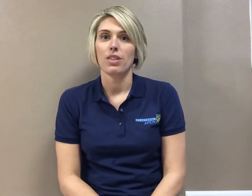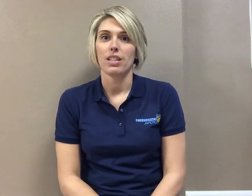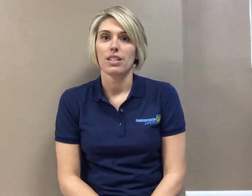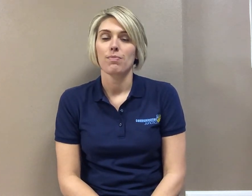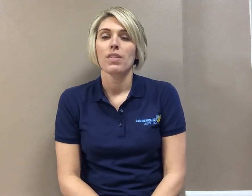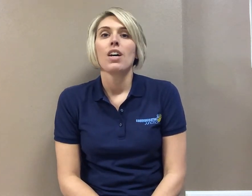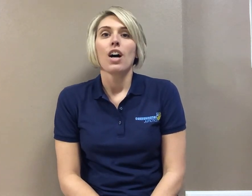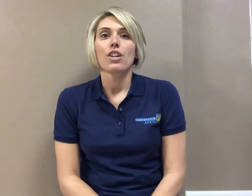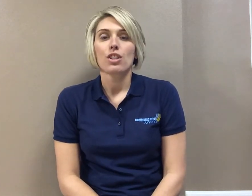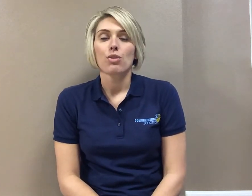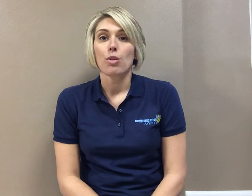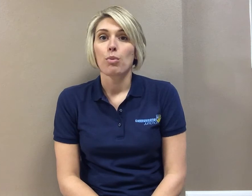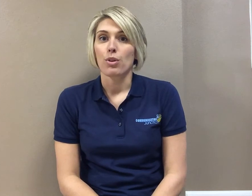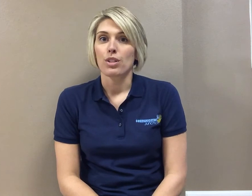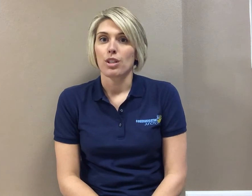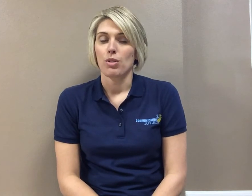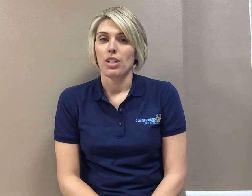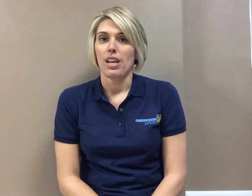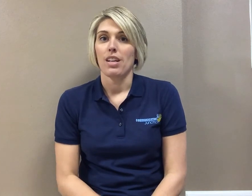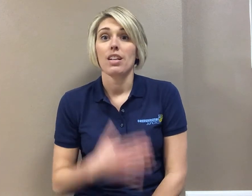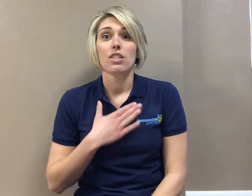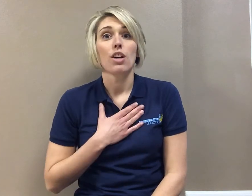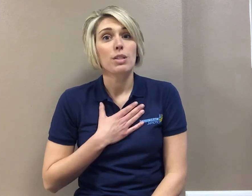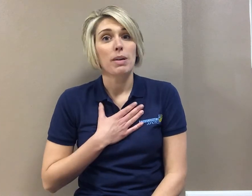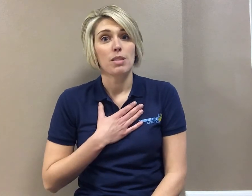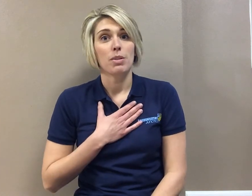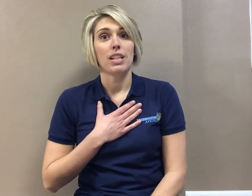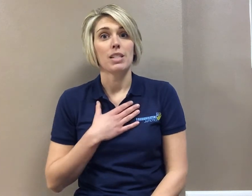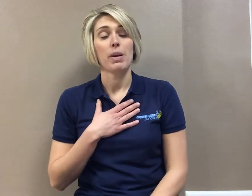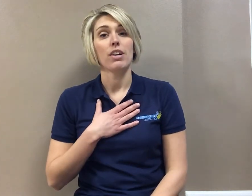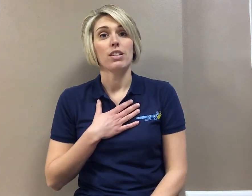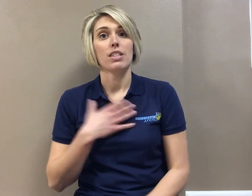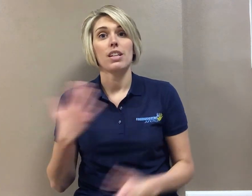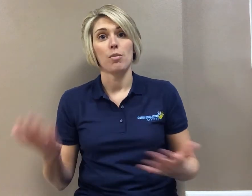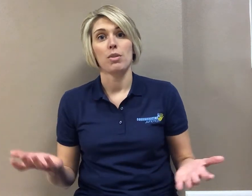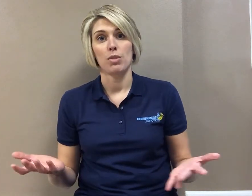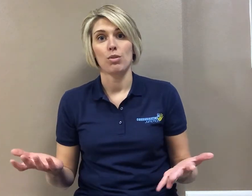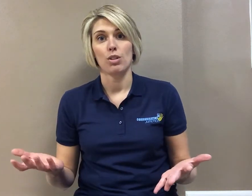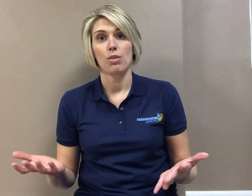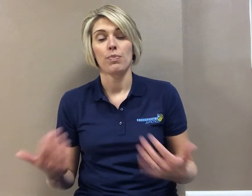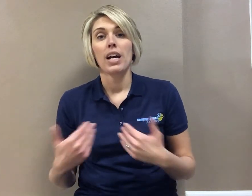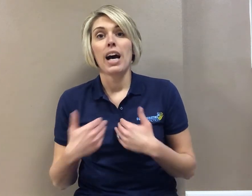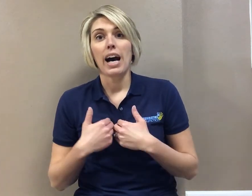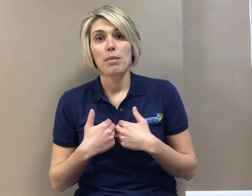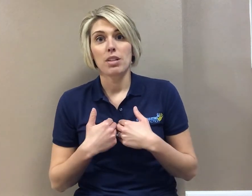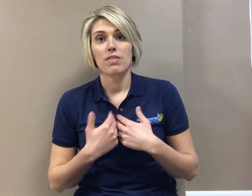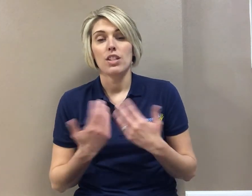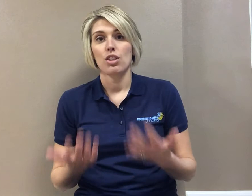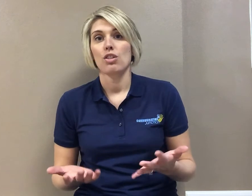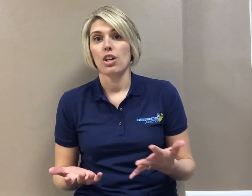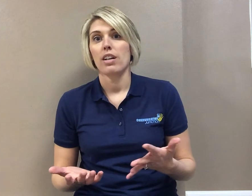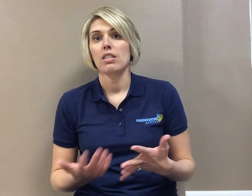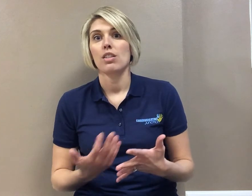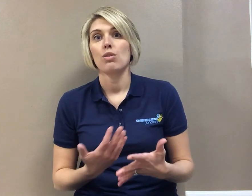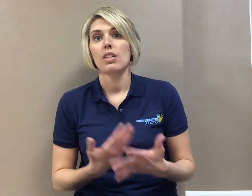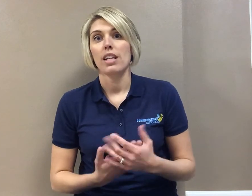with this. Our children are born to communicate and it is our responsibility as parents to help them do so. I believe teaching your child to use sign